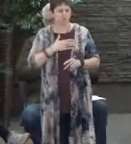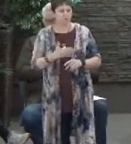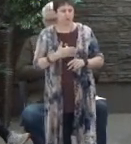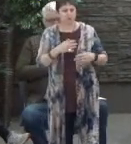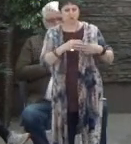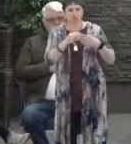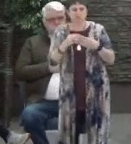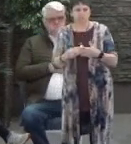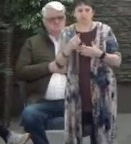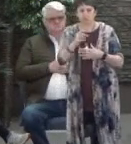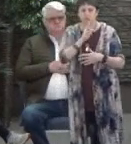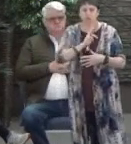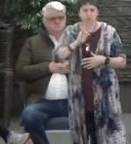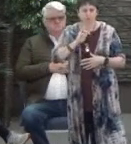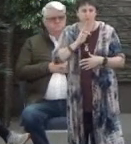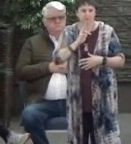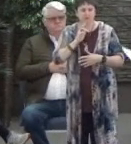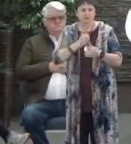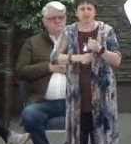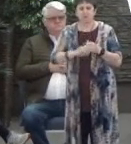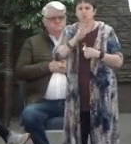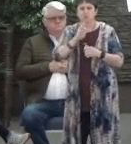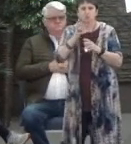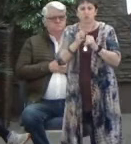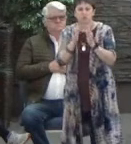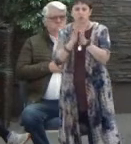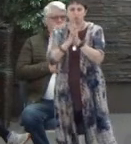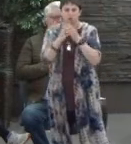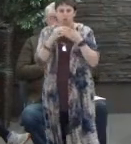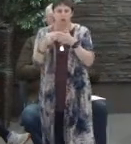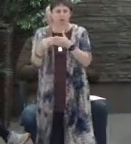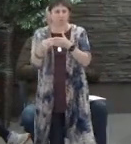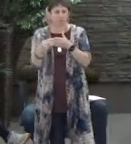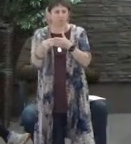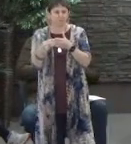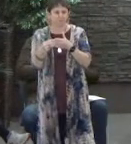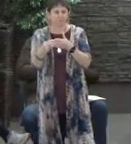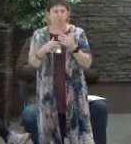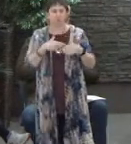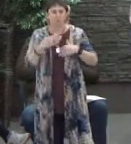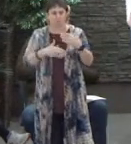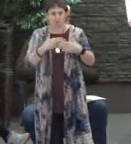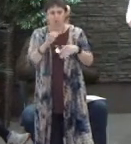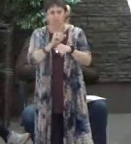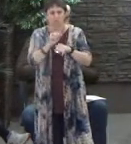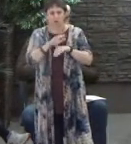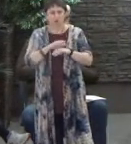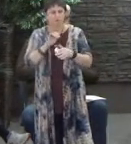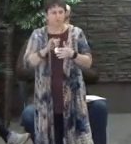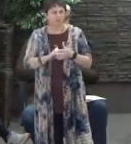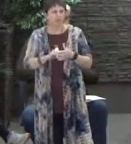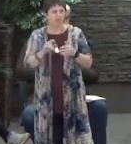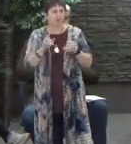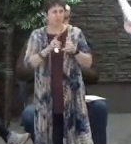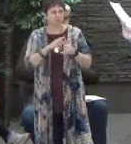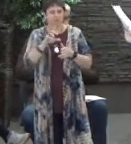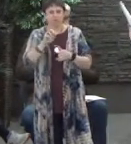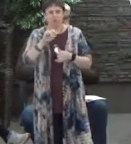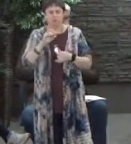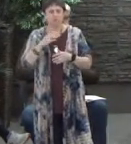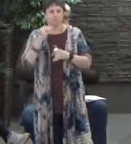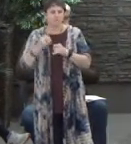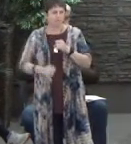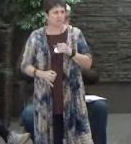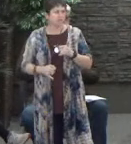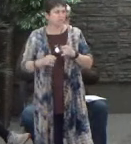to lead one of these triplets. And each triplet will get a prayer guide. We're in the process of working on that. First draft has been